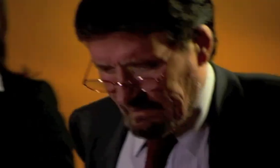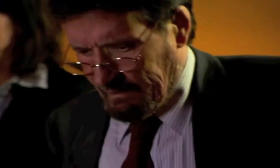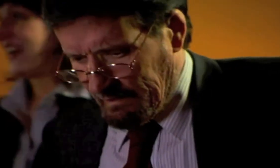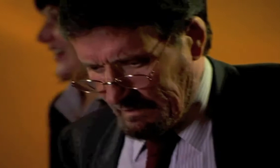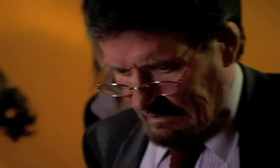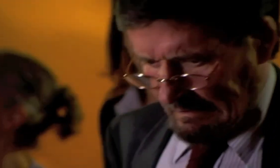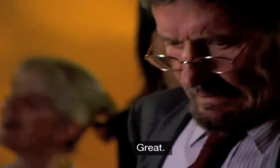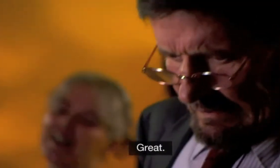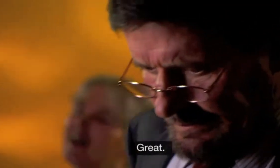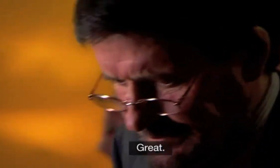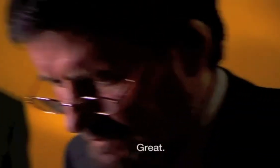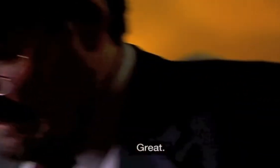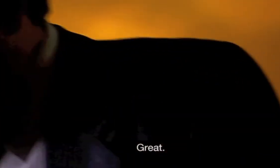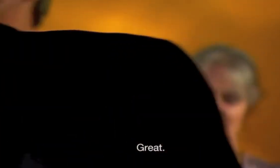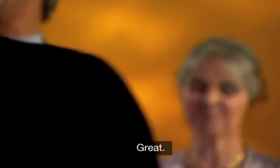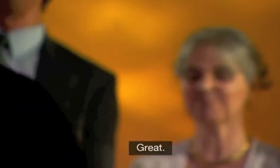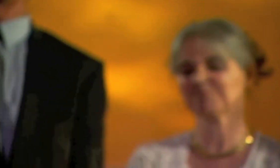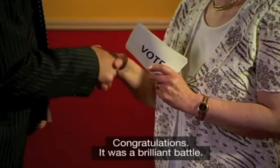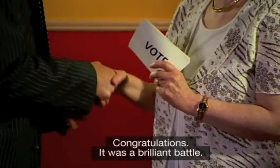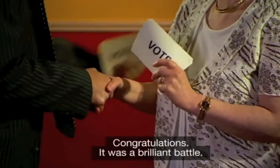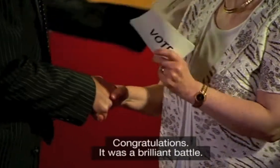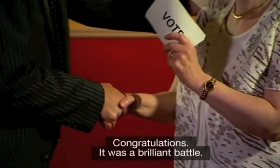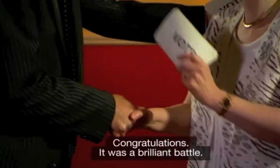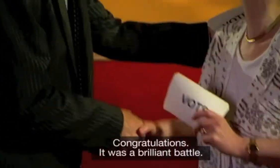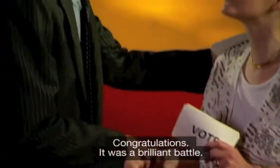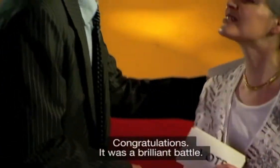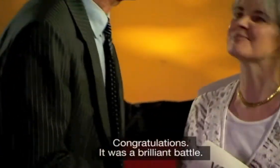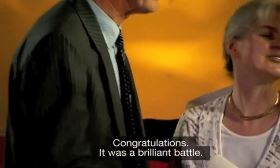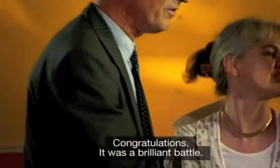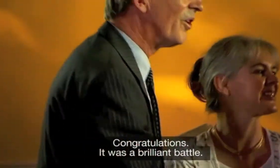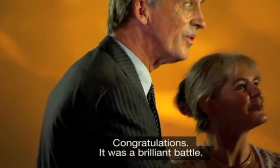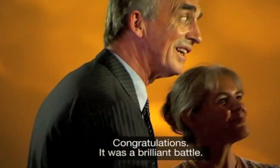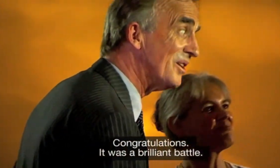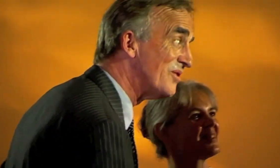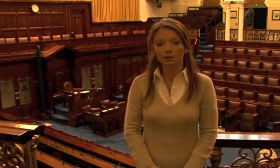Brilliant. The right direction. Congratulations. Brilliant battle. You fought well. You fought.